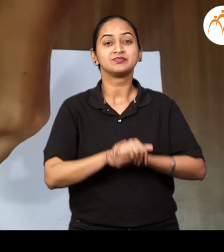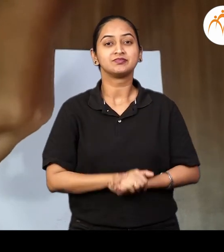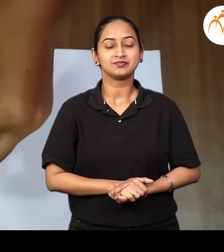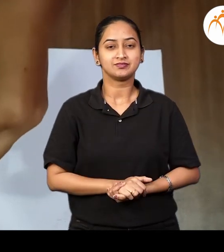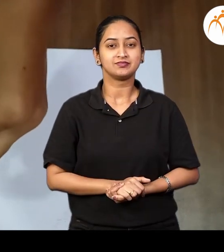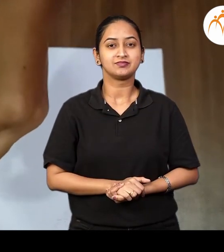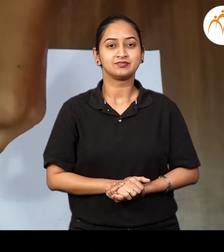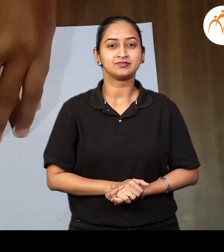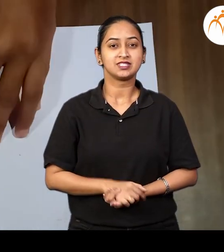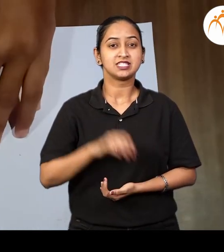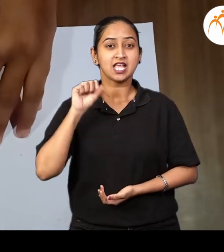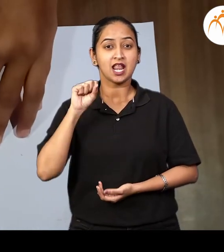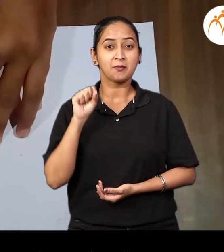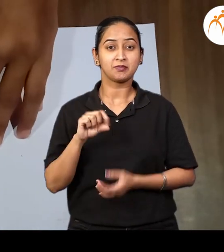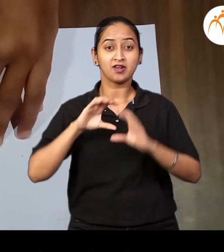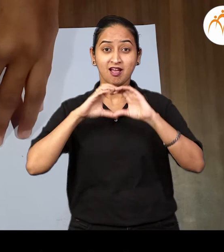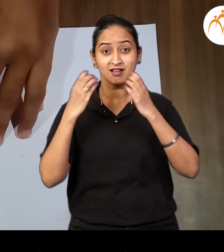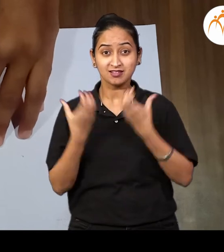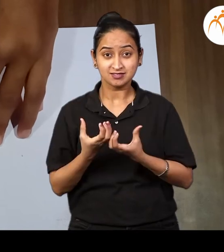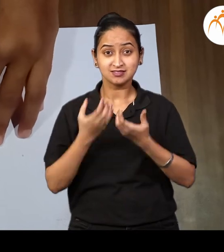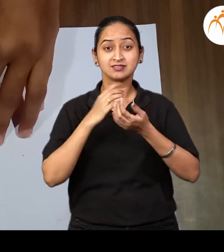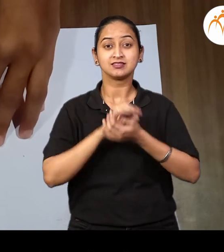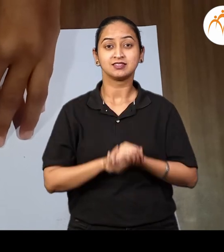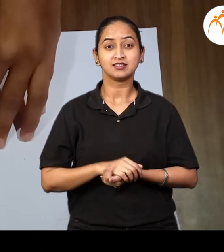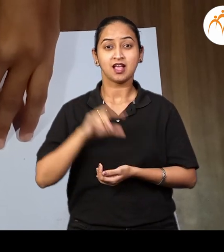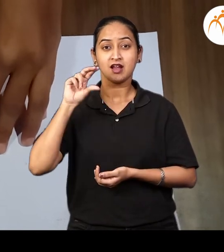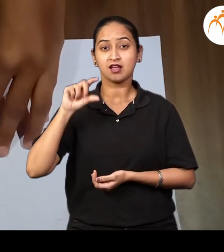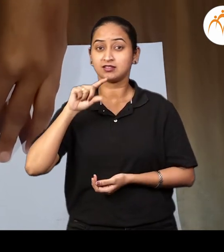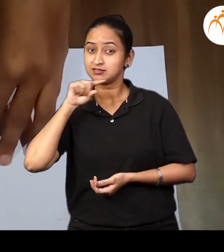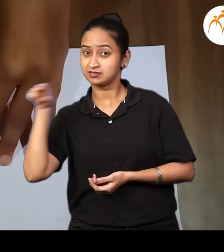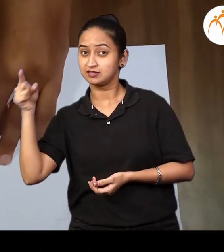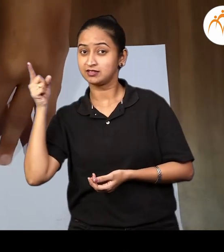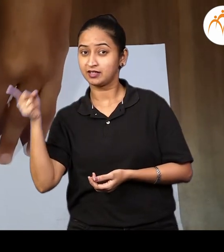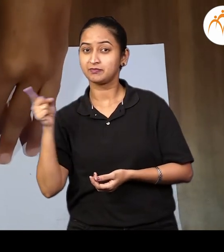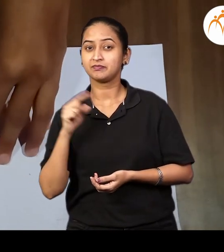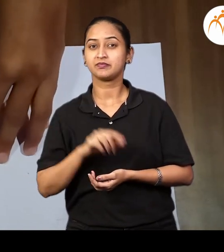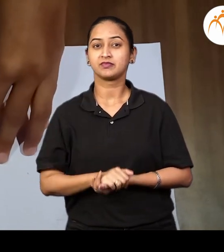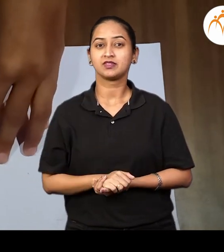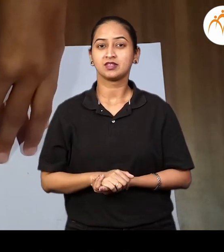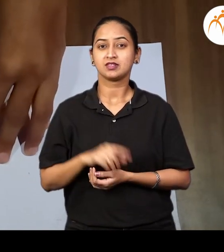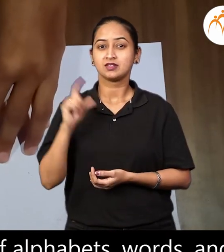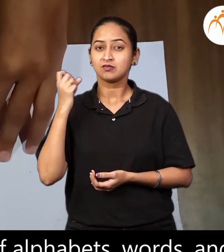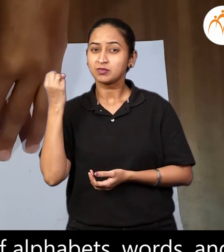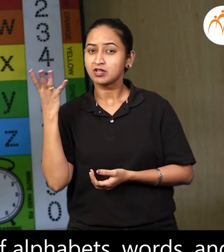pencil and an eraser to erase the mistakes.